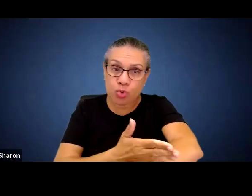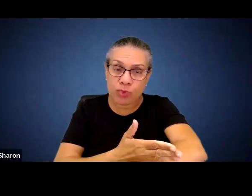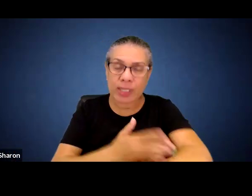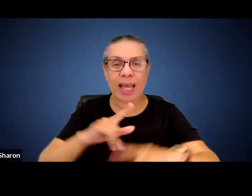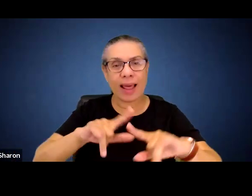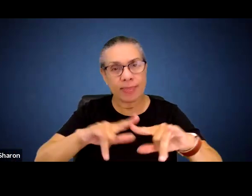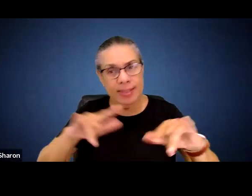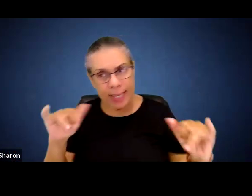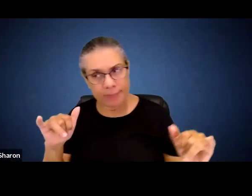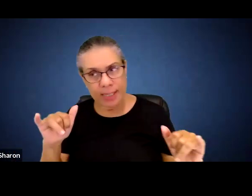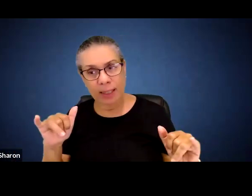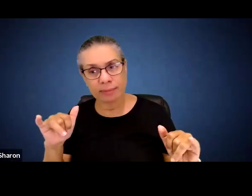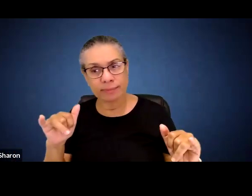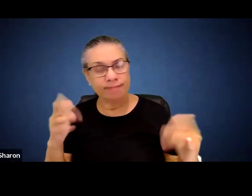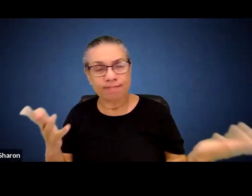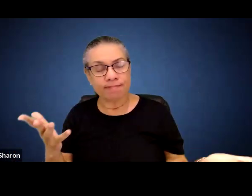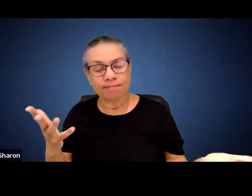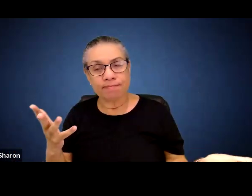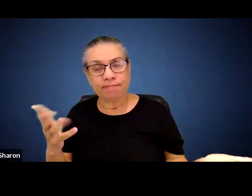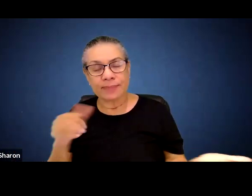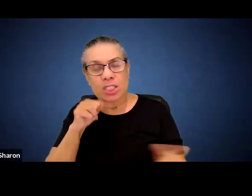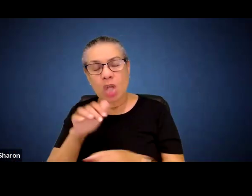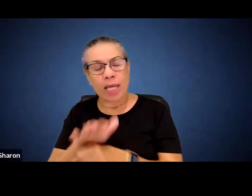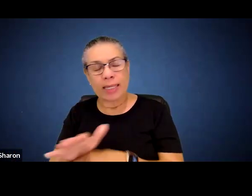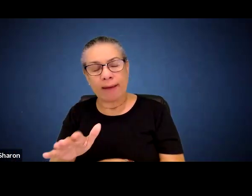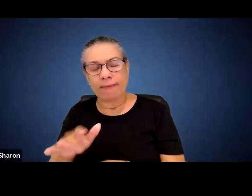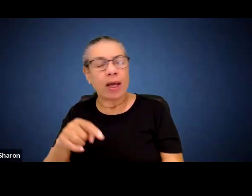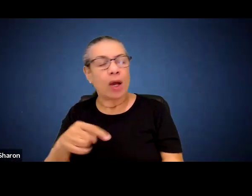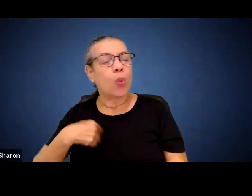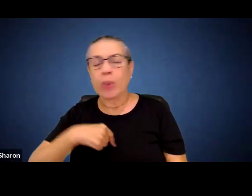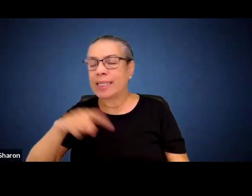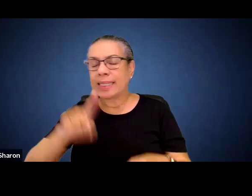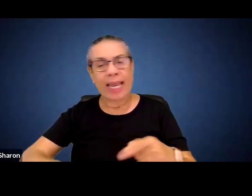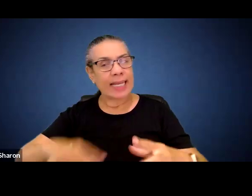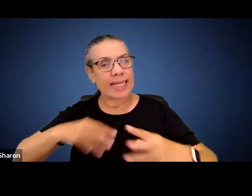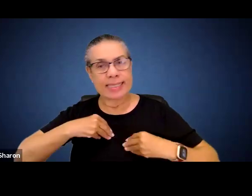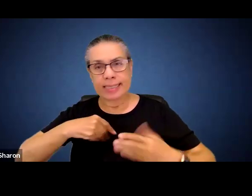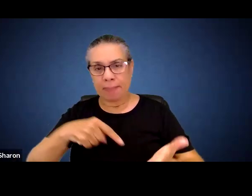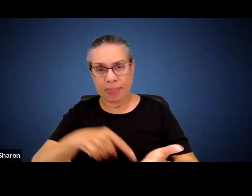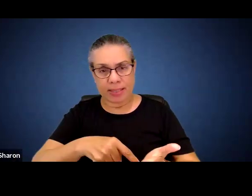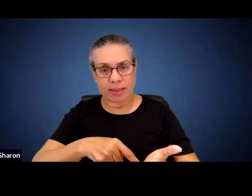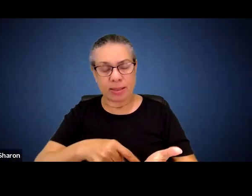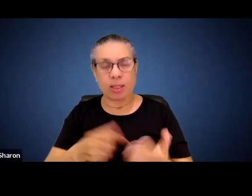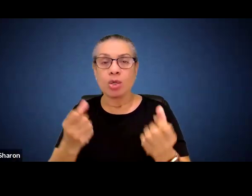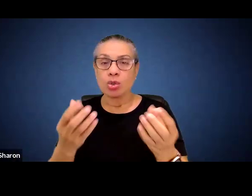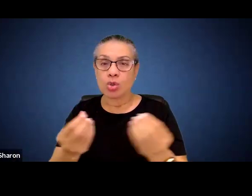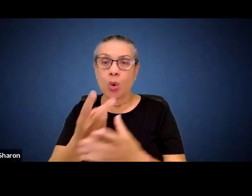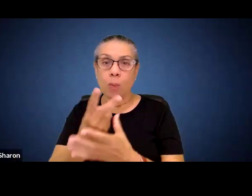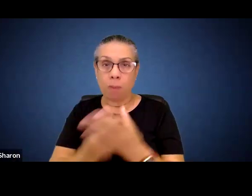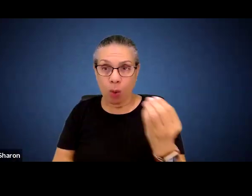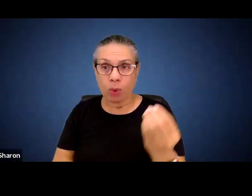time, we all know it's not at an acceptable level. So we have to hold both of those